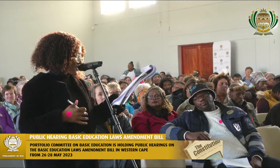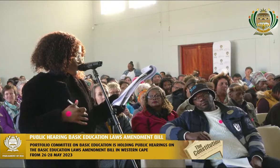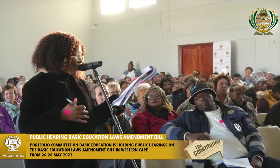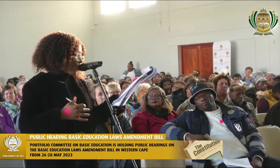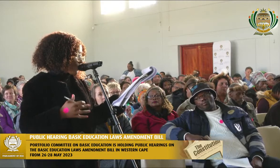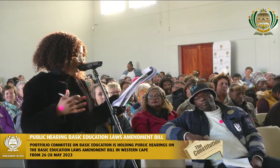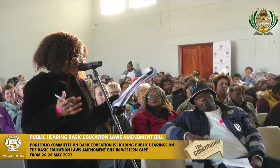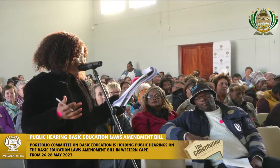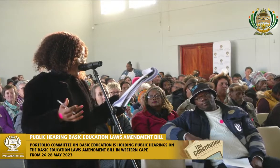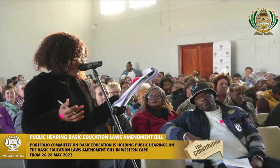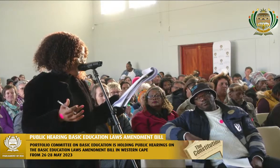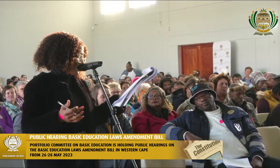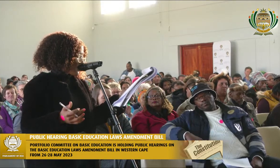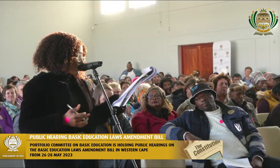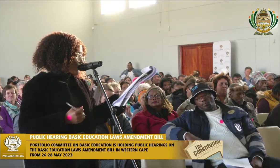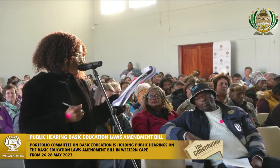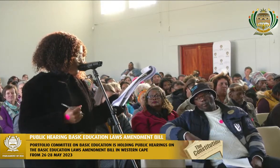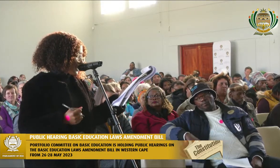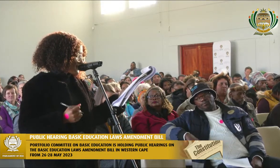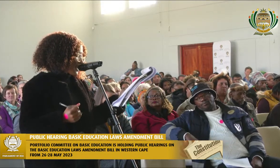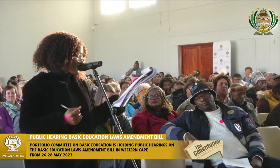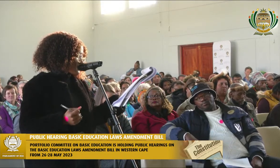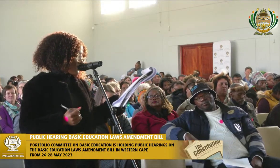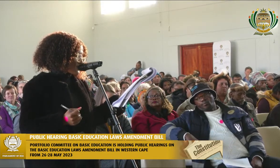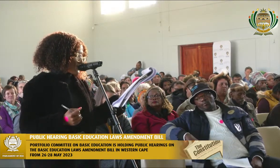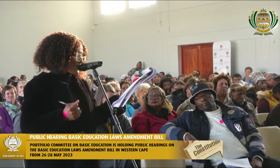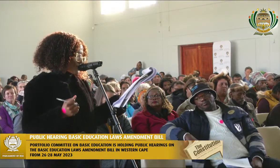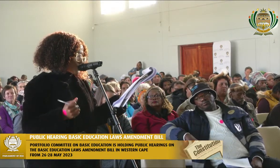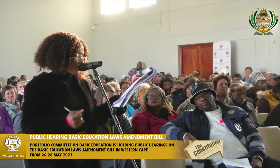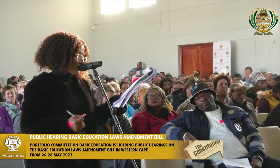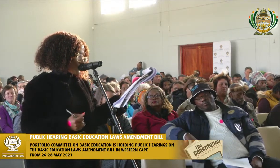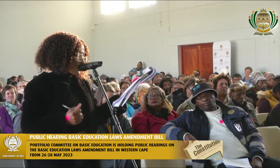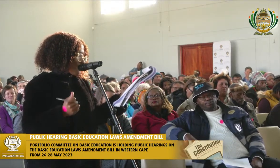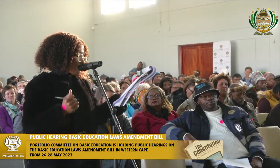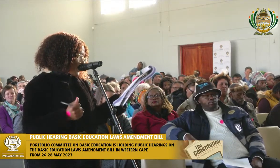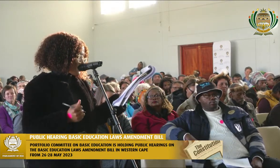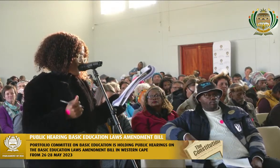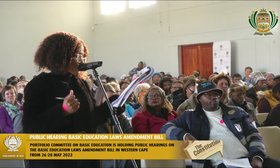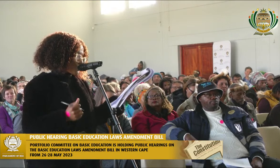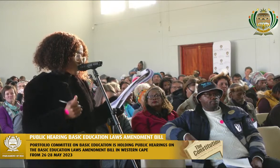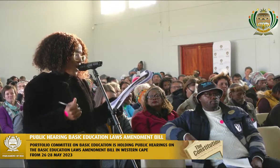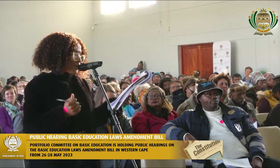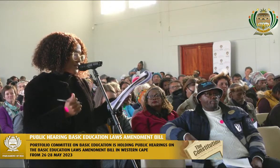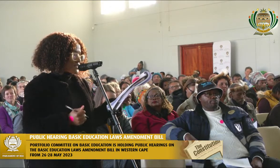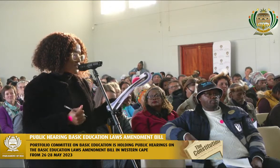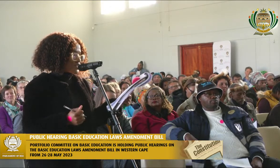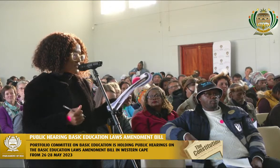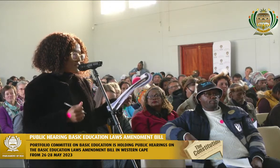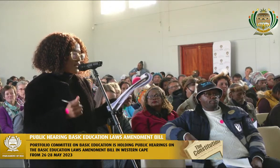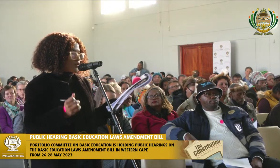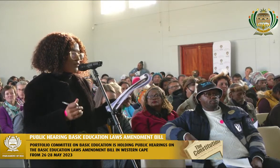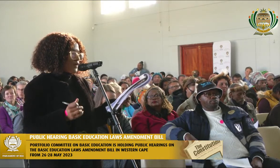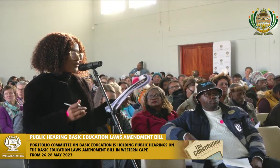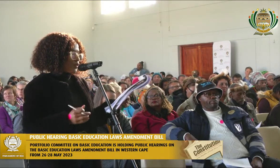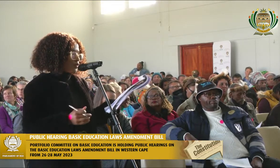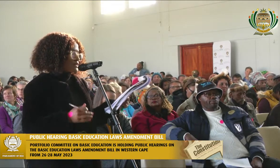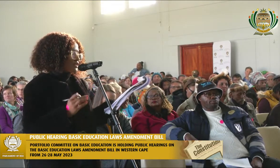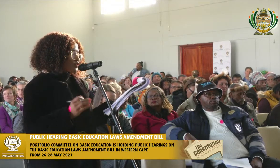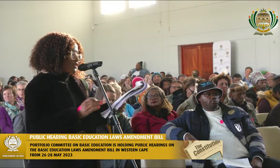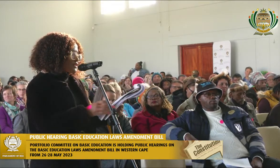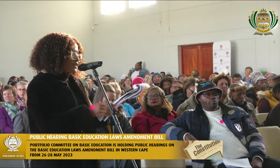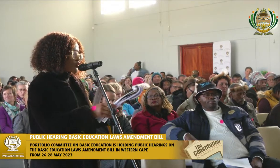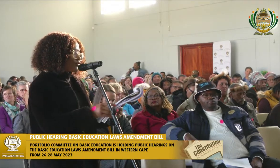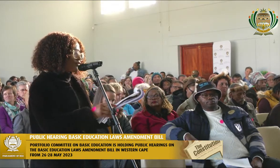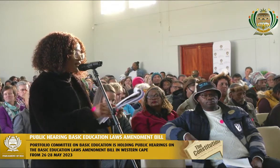we ask that we all work together to fight gangsterism in schools. Parents should work with teachers to fight